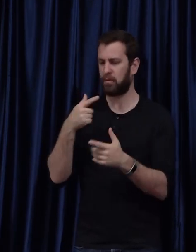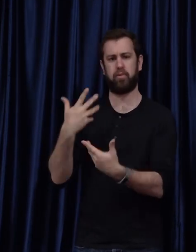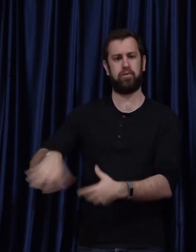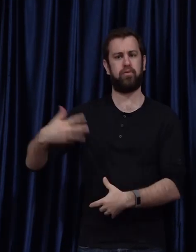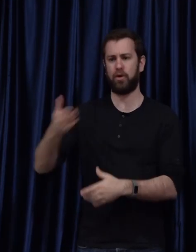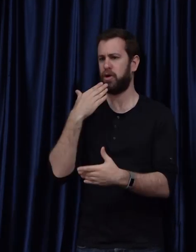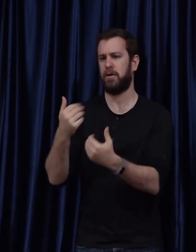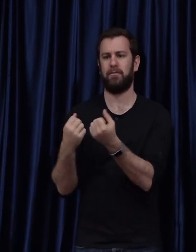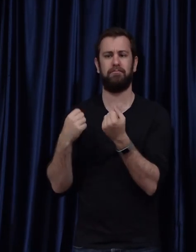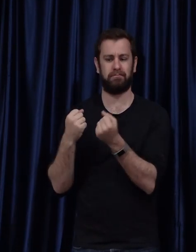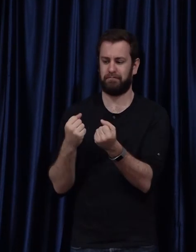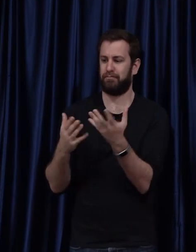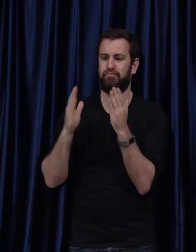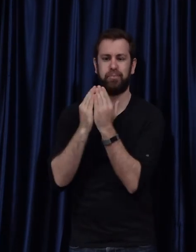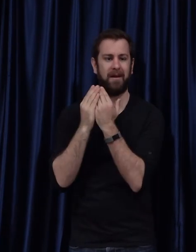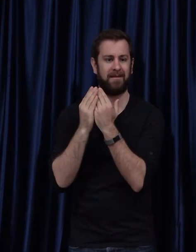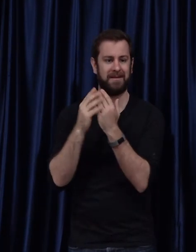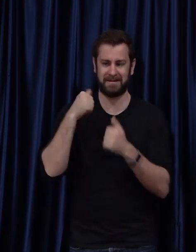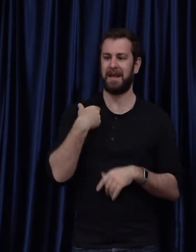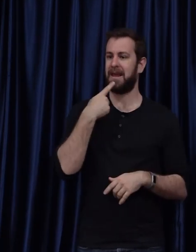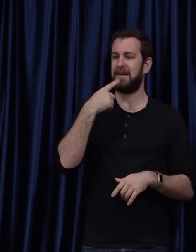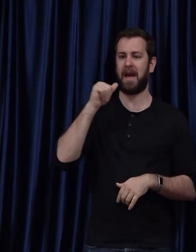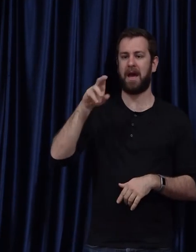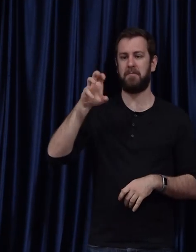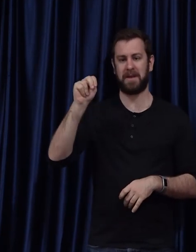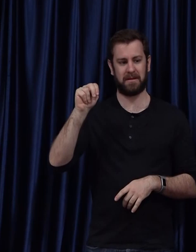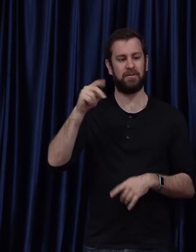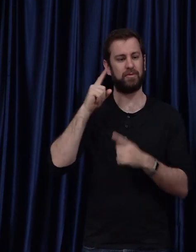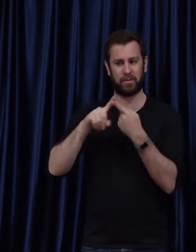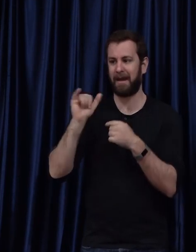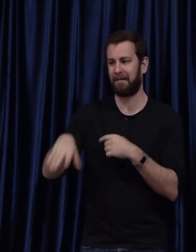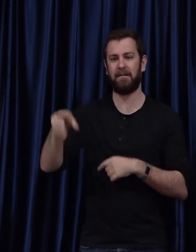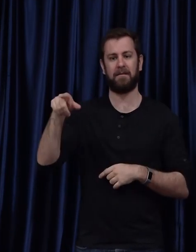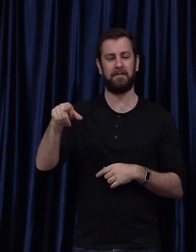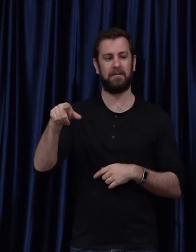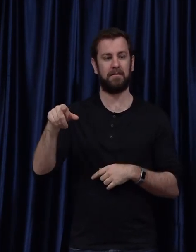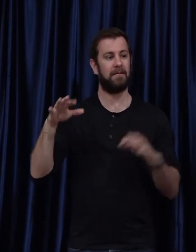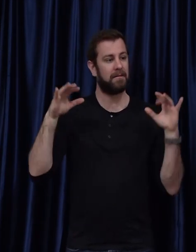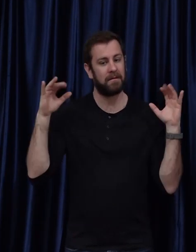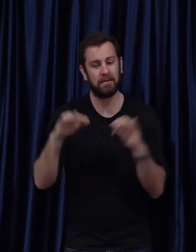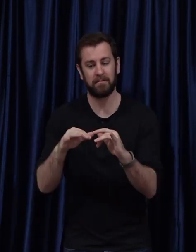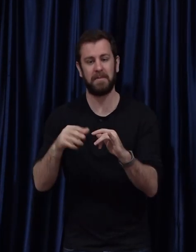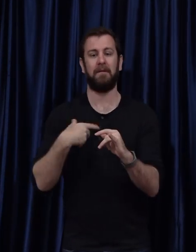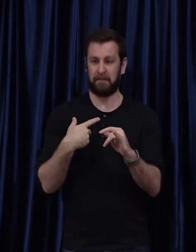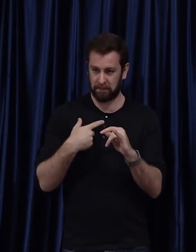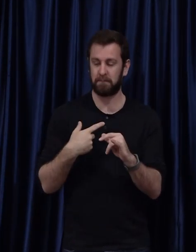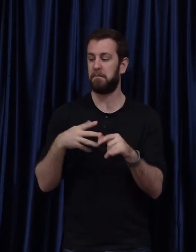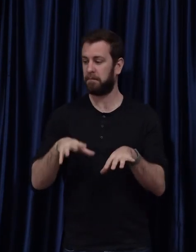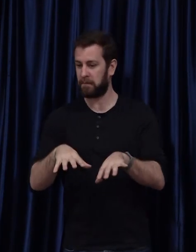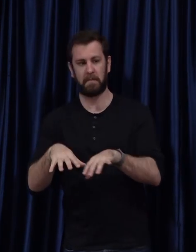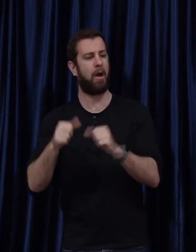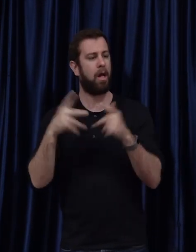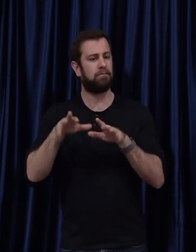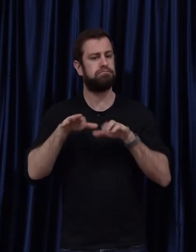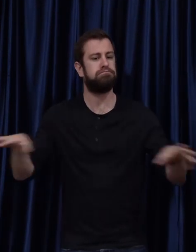and saying Ameen to it. The gathering concluded, we dispersed, I retired to bed. Early morning I